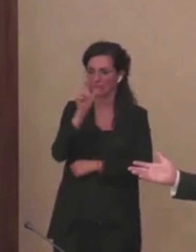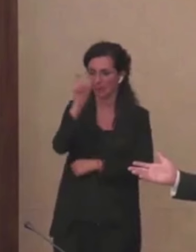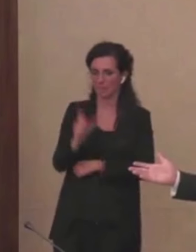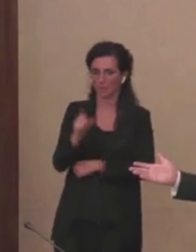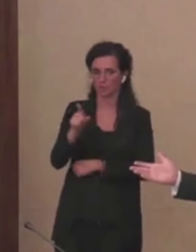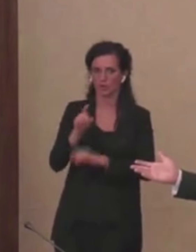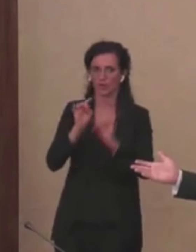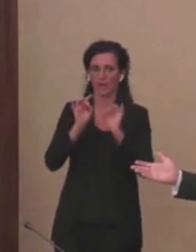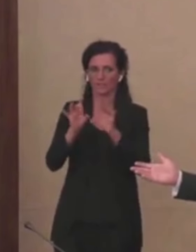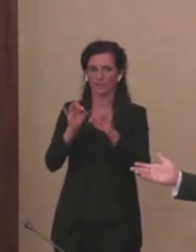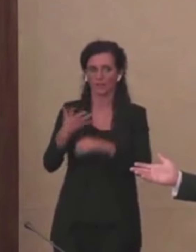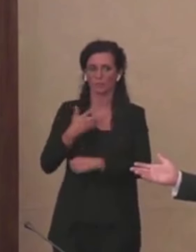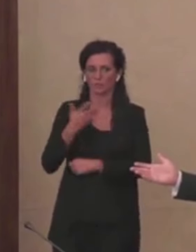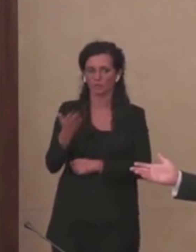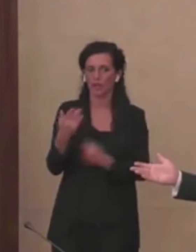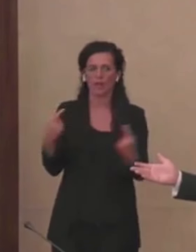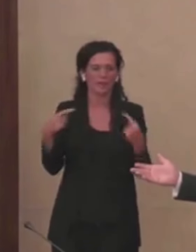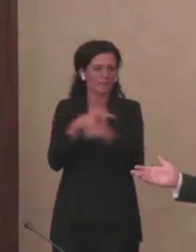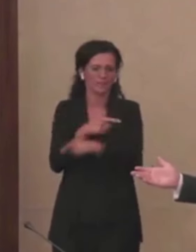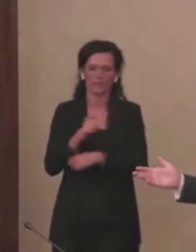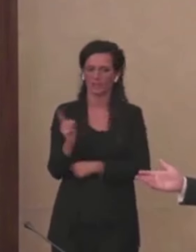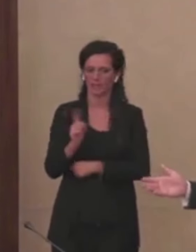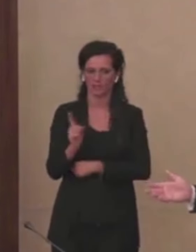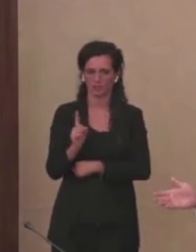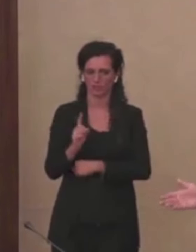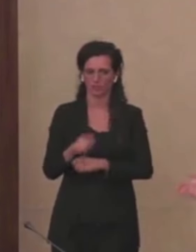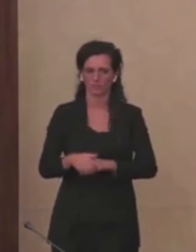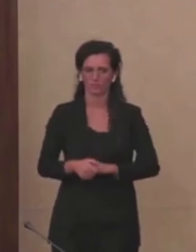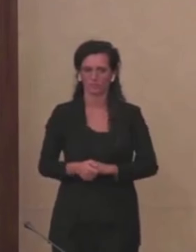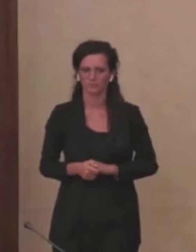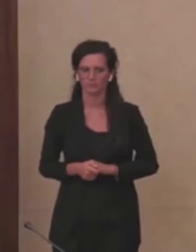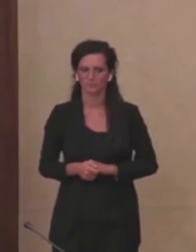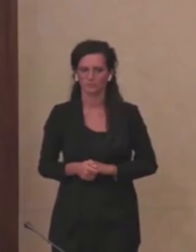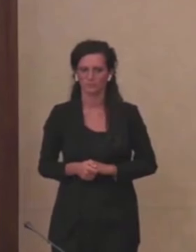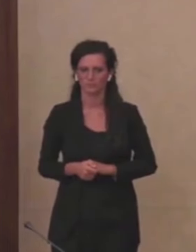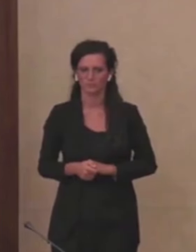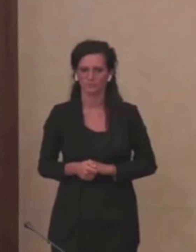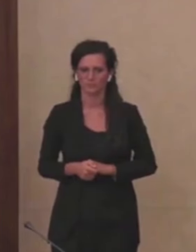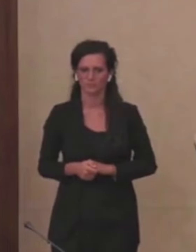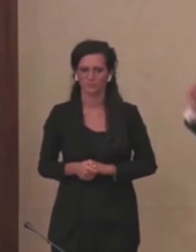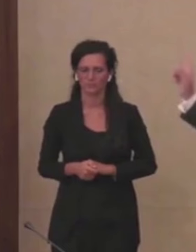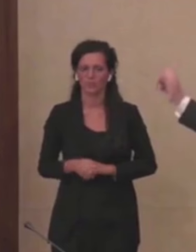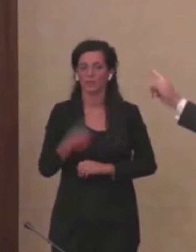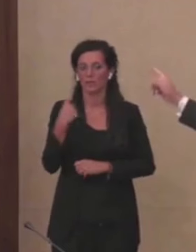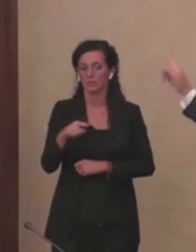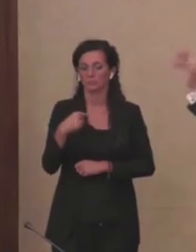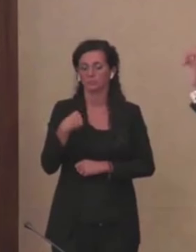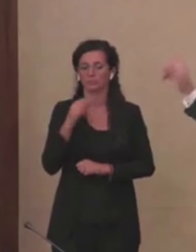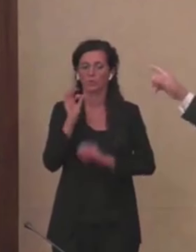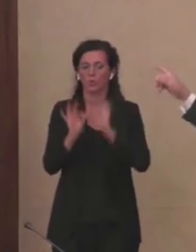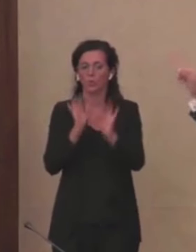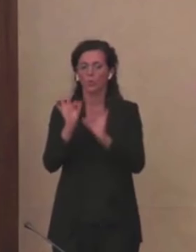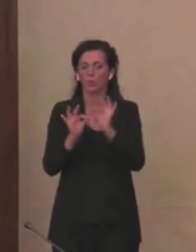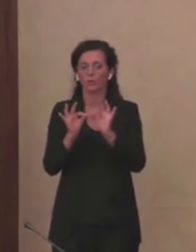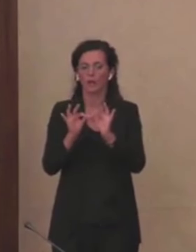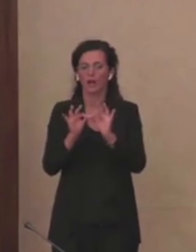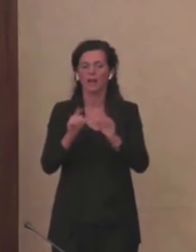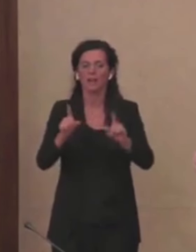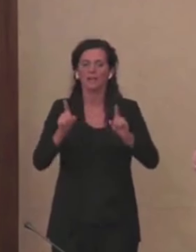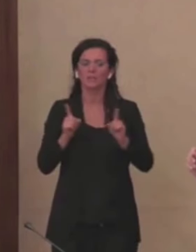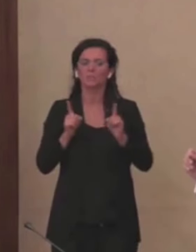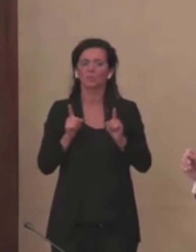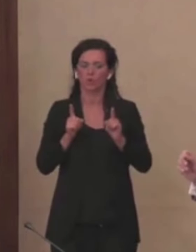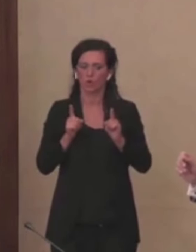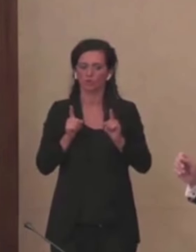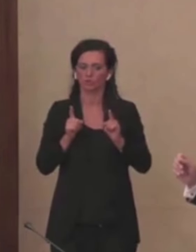no virus to treat. Okay? And that's what we did. We also sorted the cells that contained